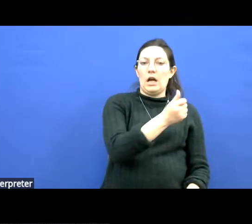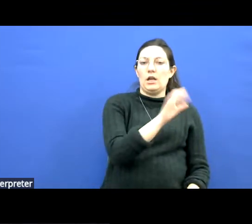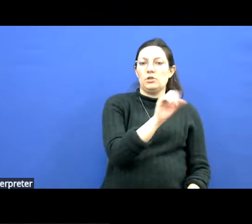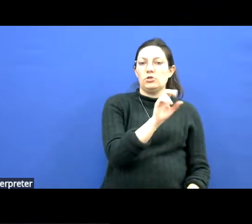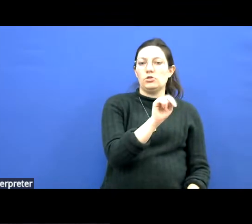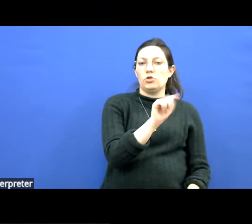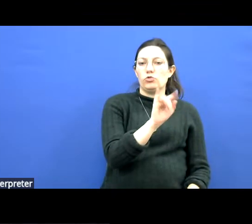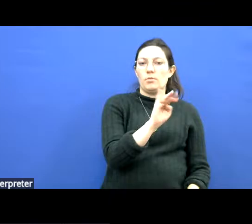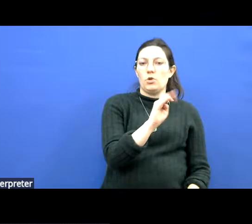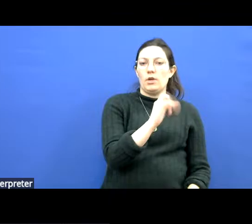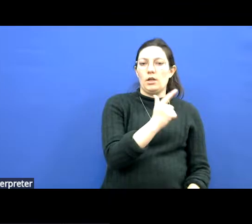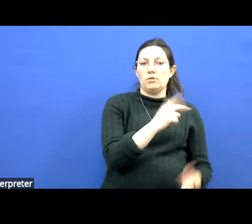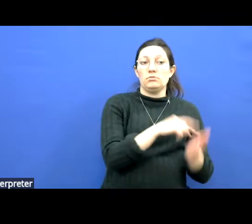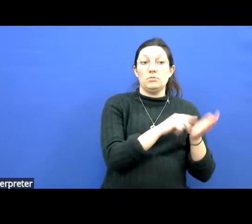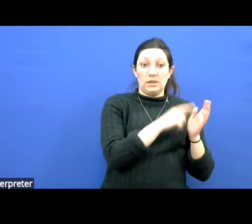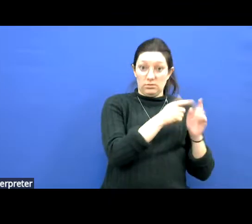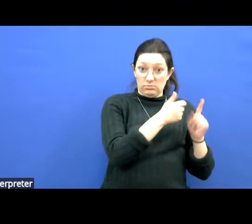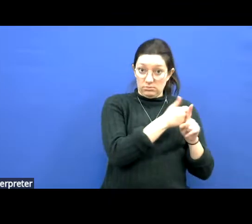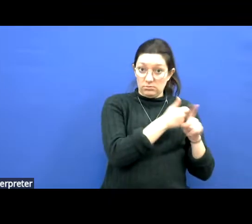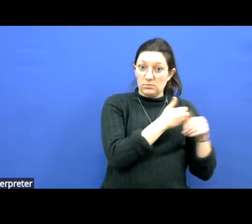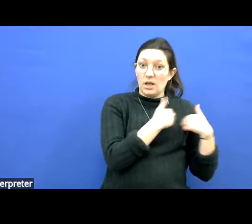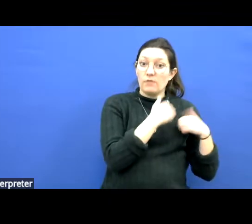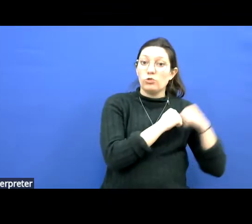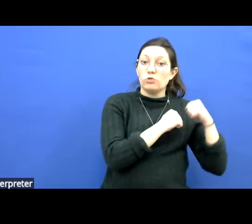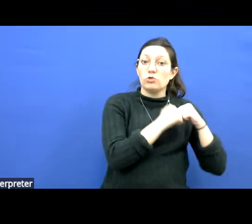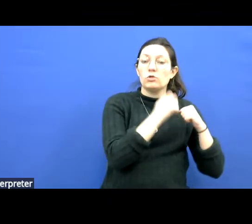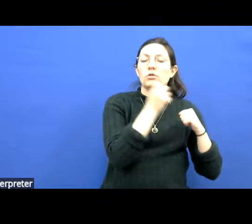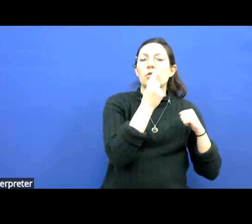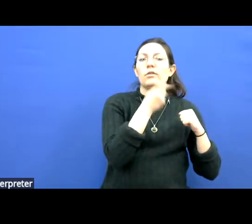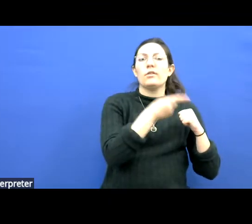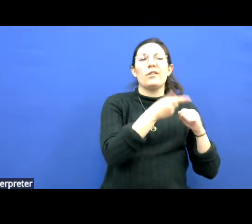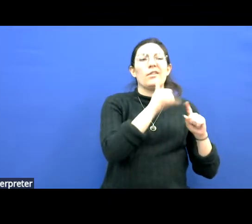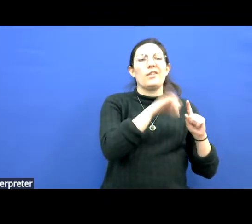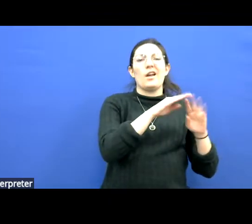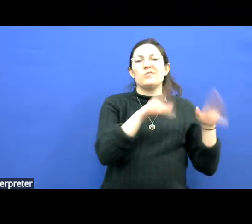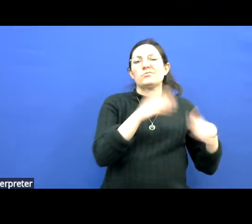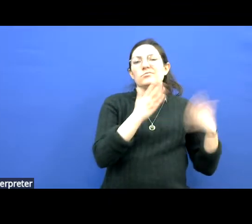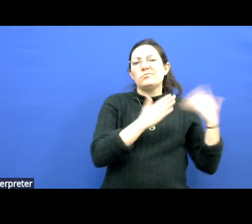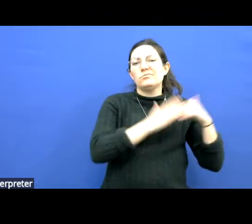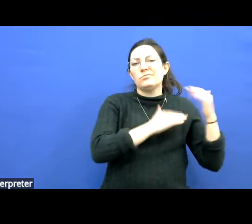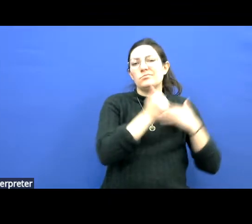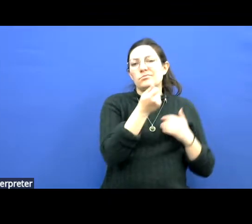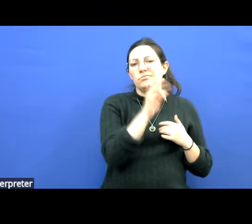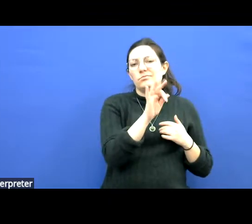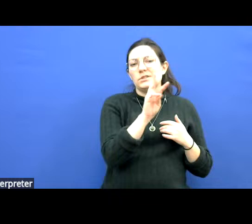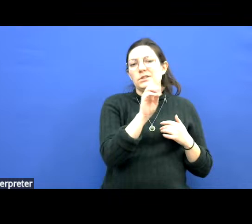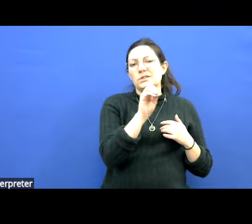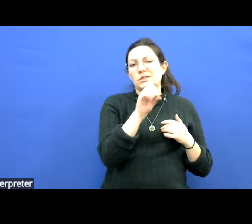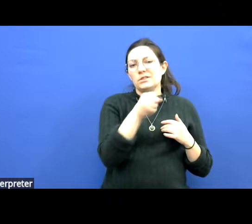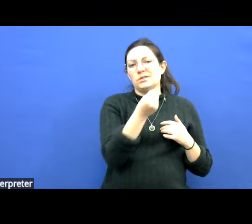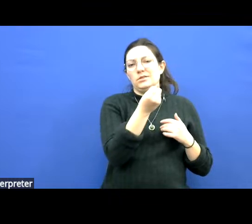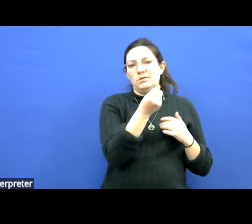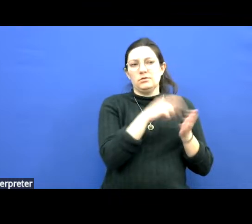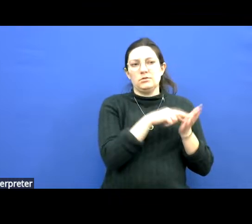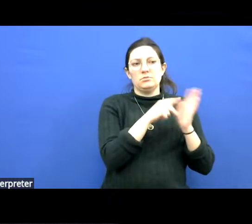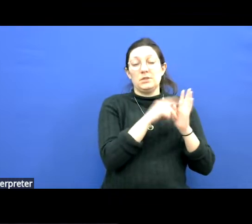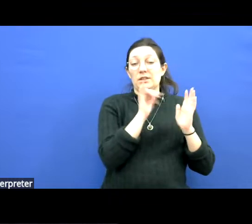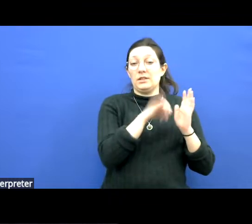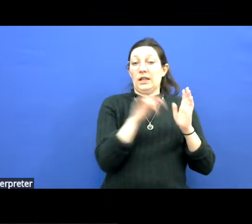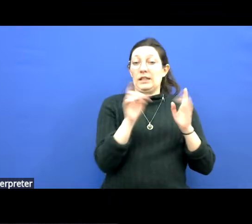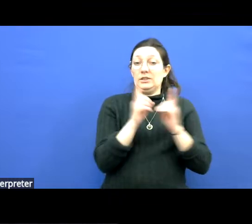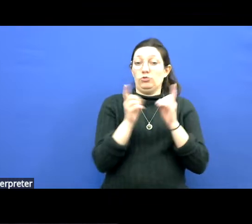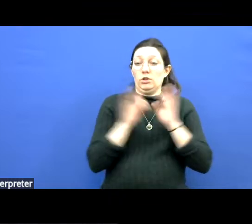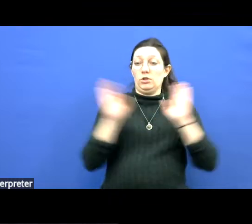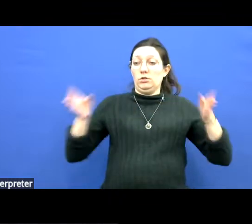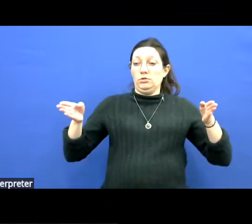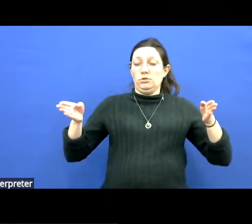structures, you know, so maybe it's a house that was built in the 1960s. It's outside the parameters of that district. What'll